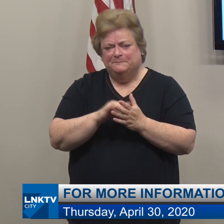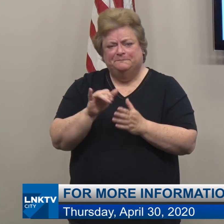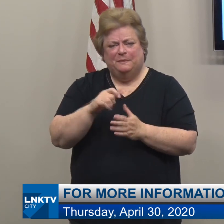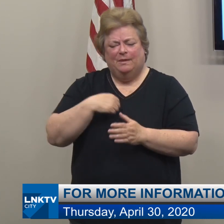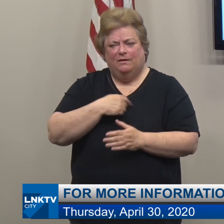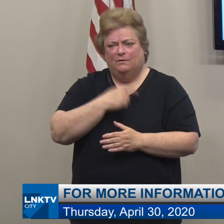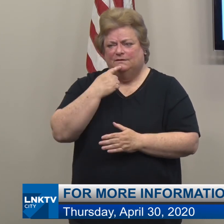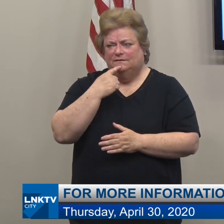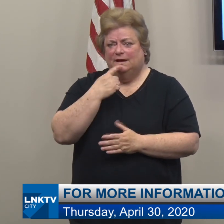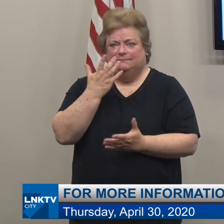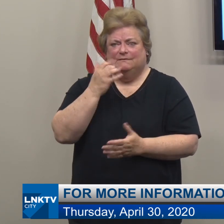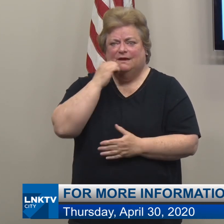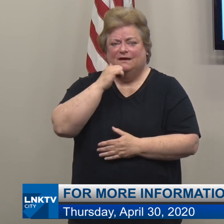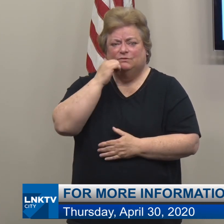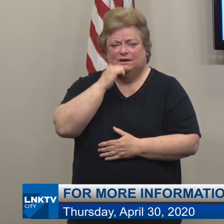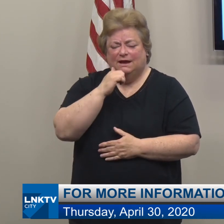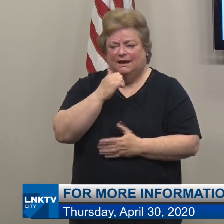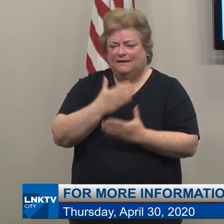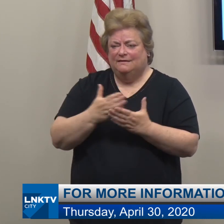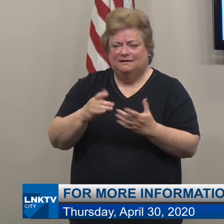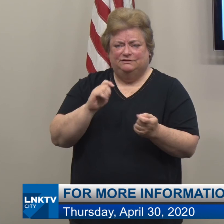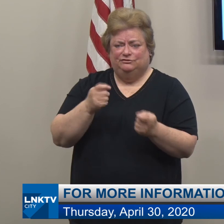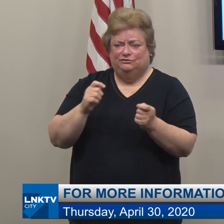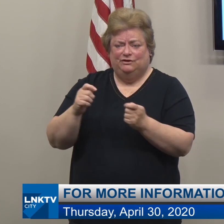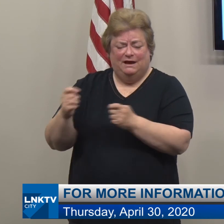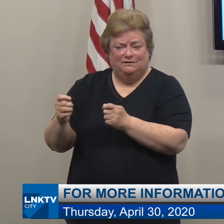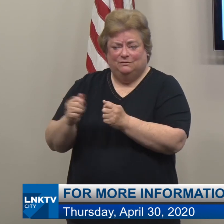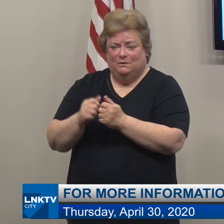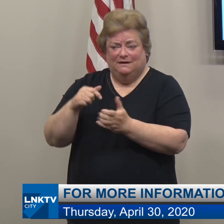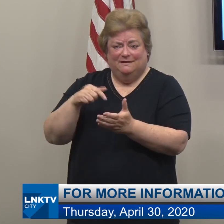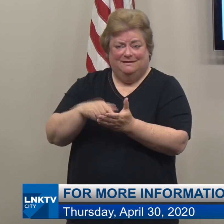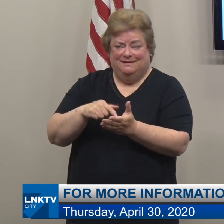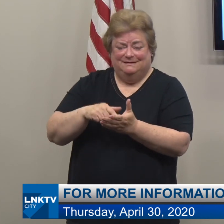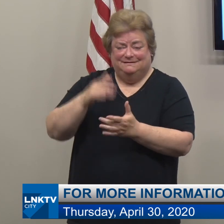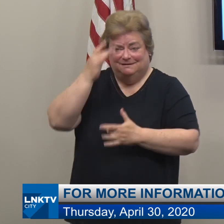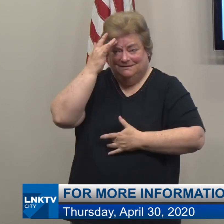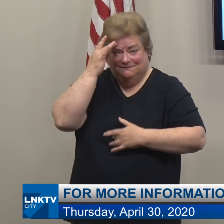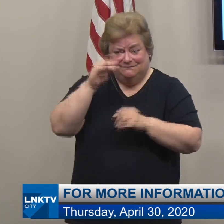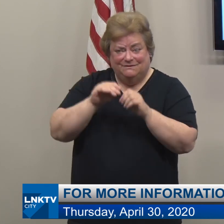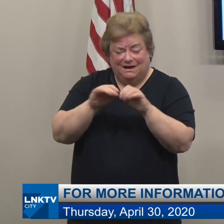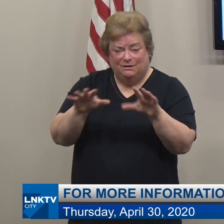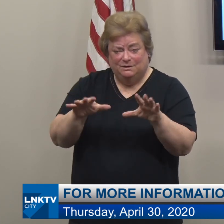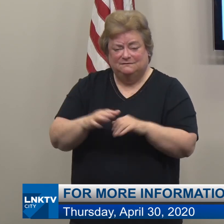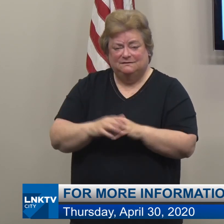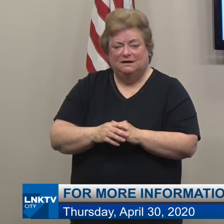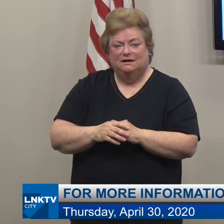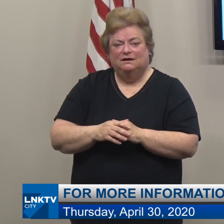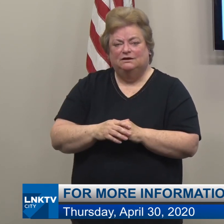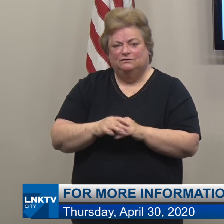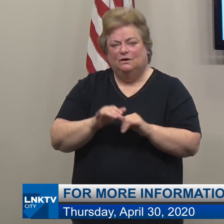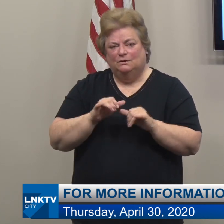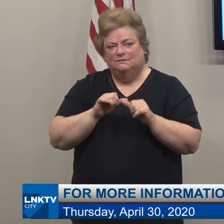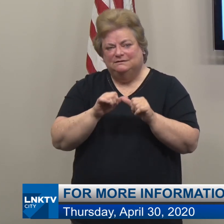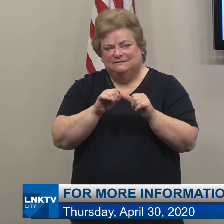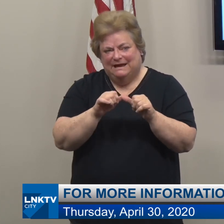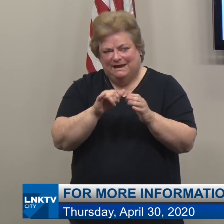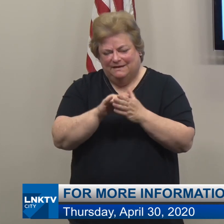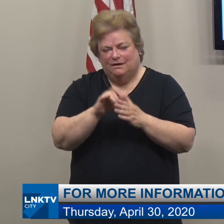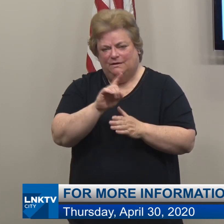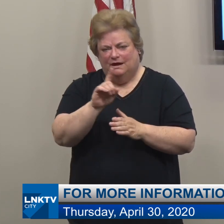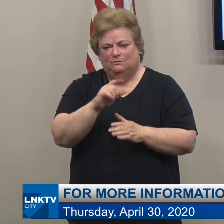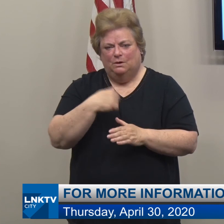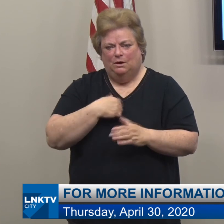every day things change with this virus, and so staying there is where we hope to be.